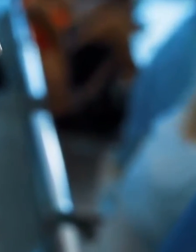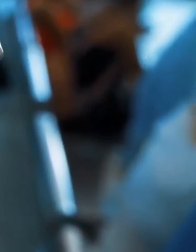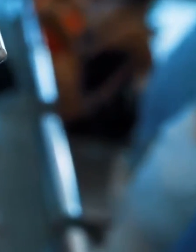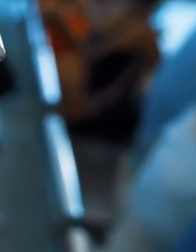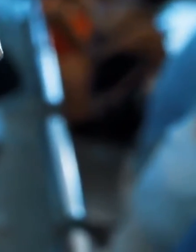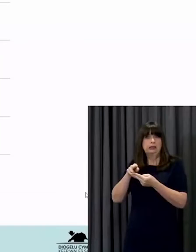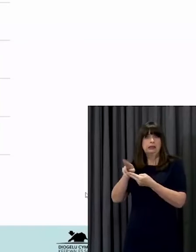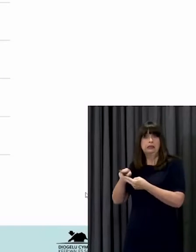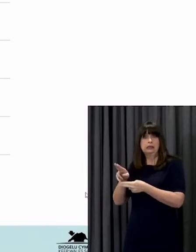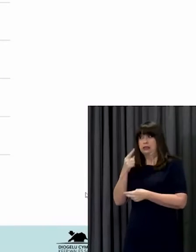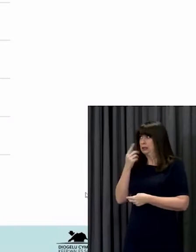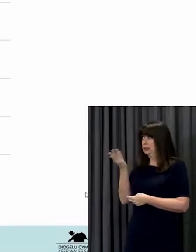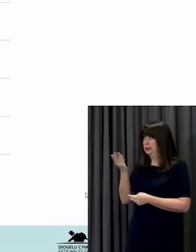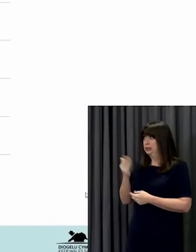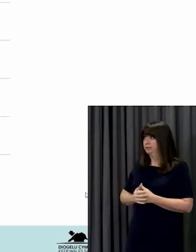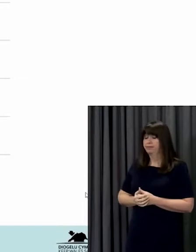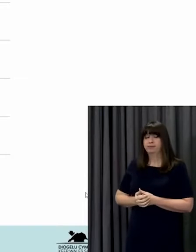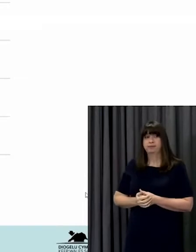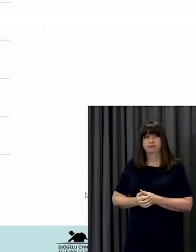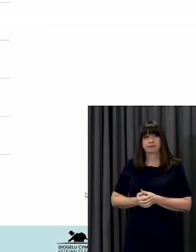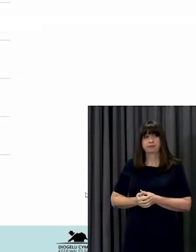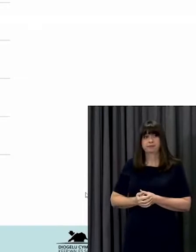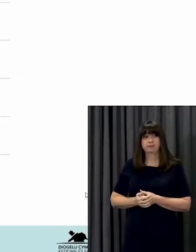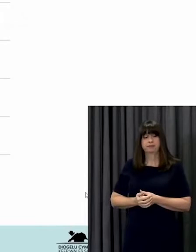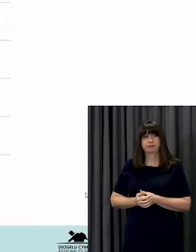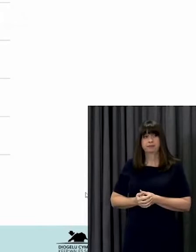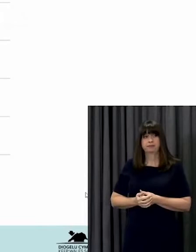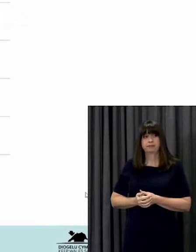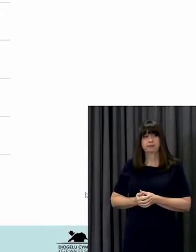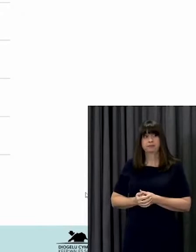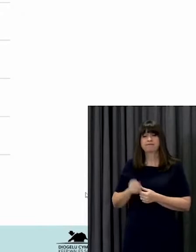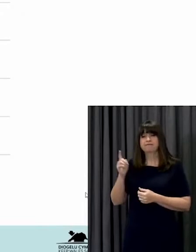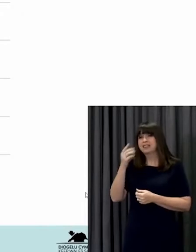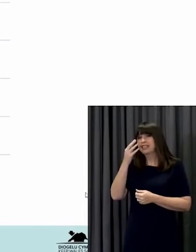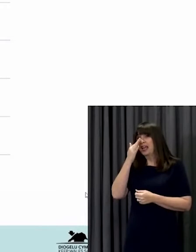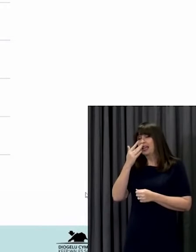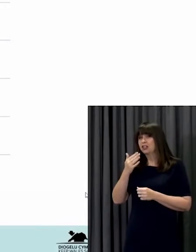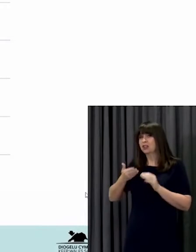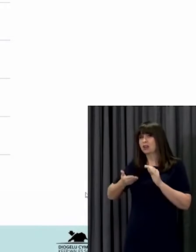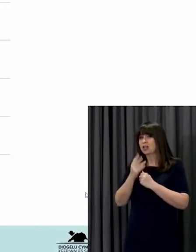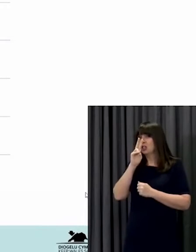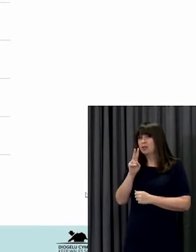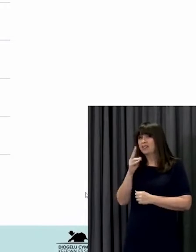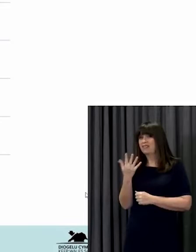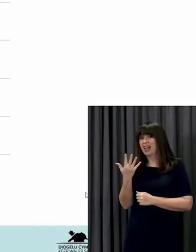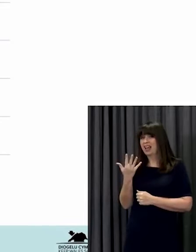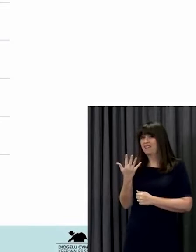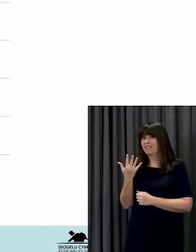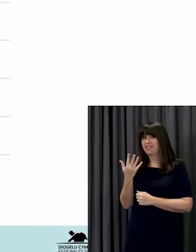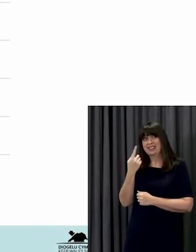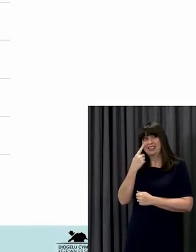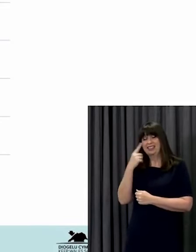25s here in Wales. Infection rates for younger people fell during and immediately after the recent firebreak